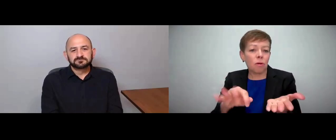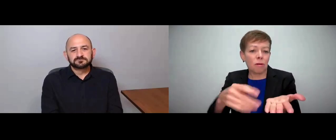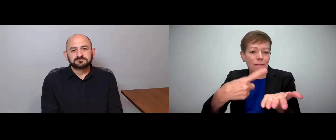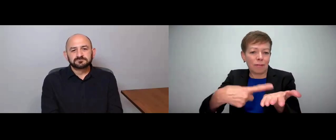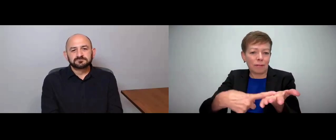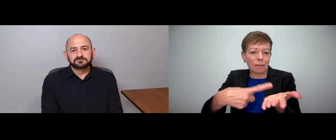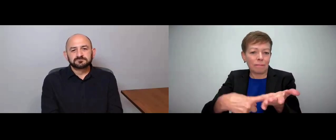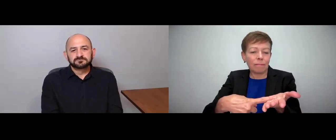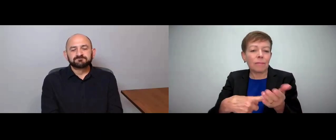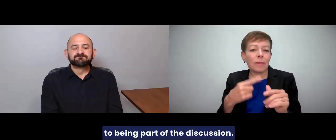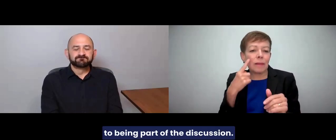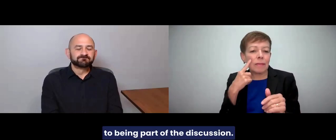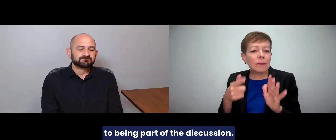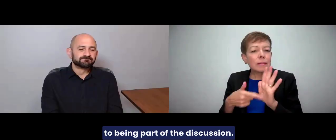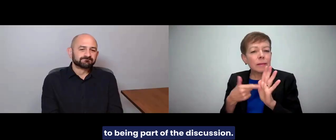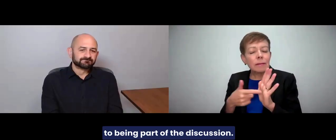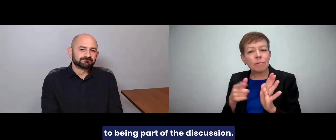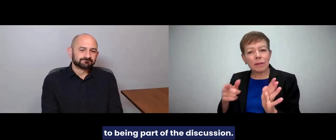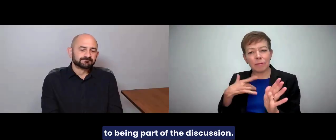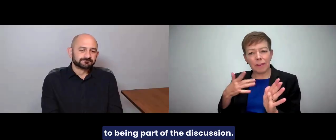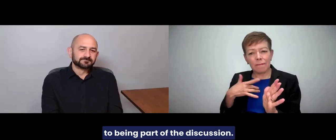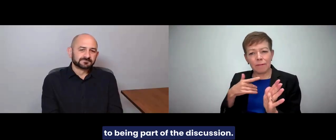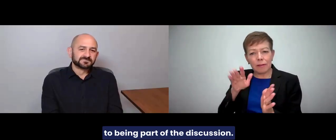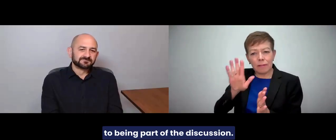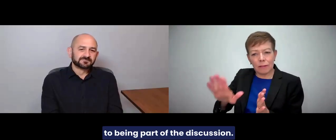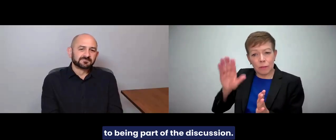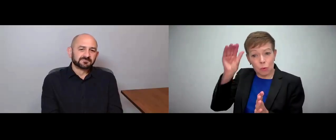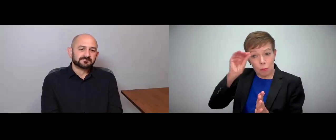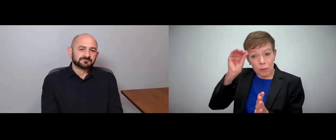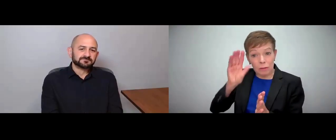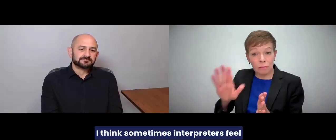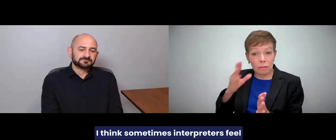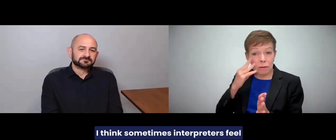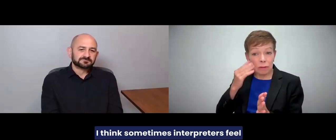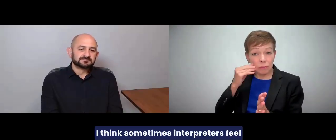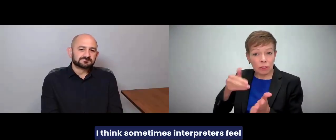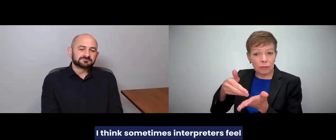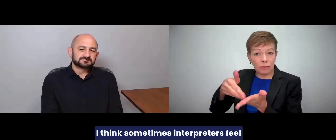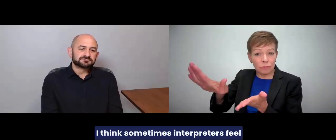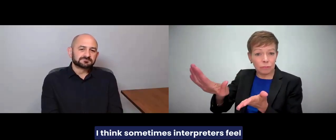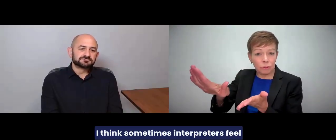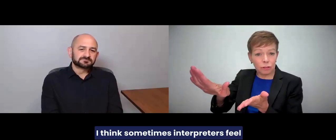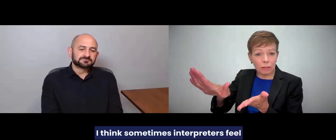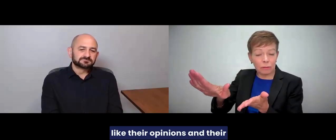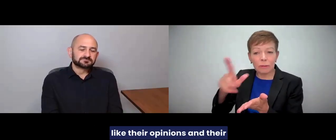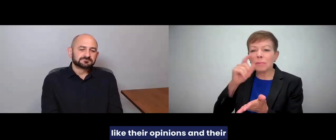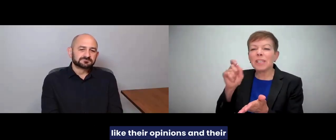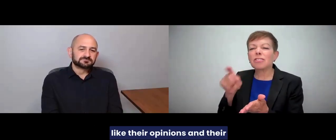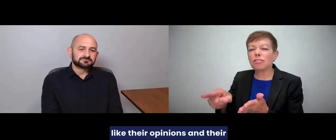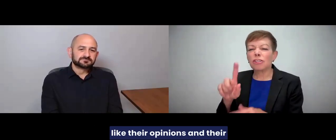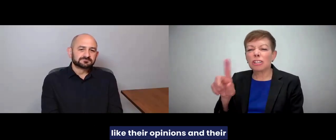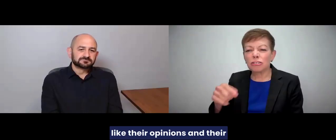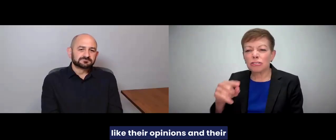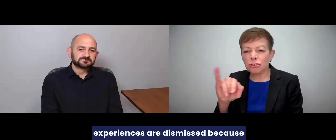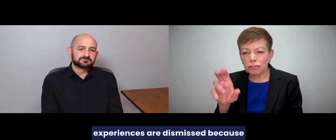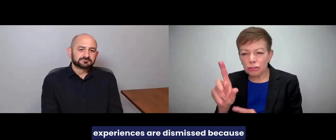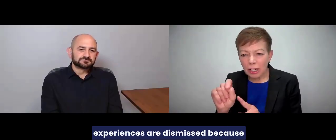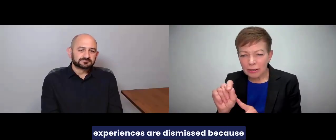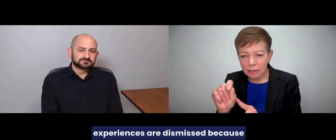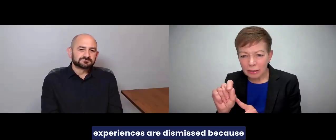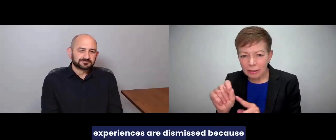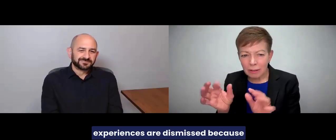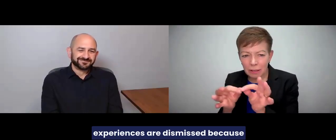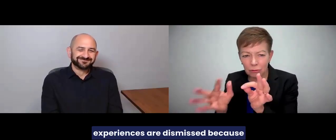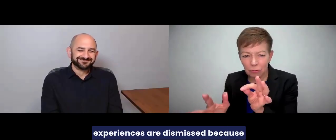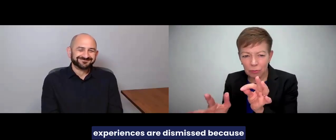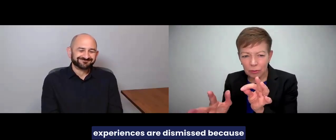contribute to being part of the discussion. I think sometimes interpreters feel like their opinions and their